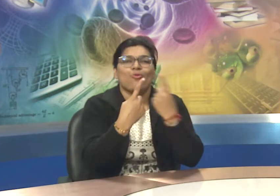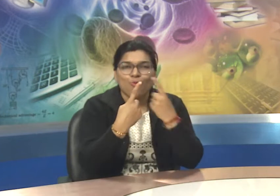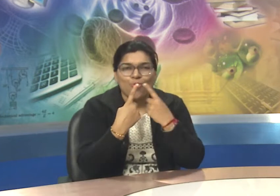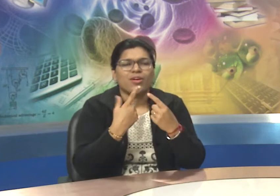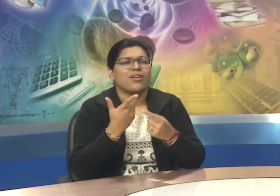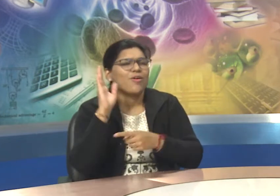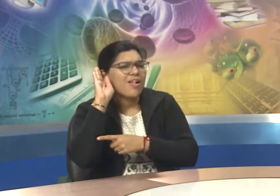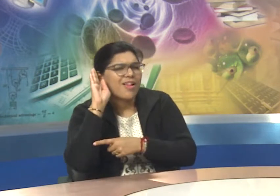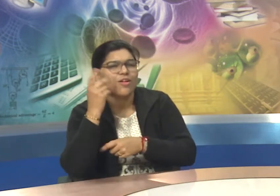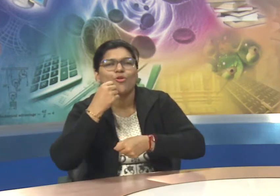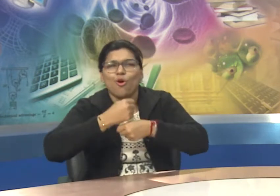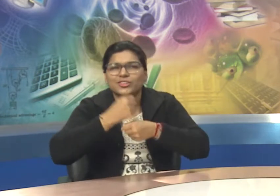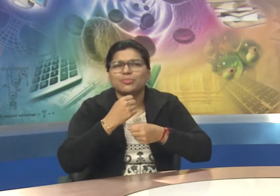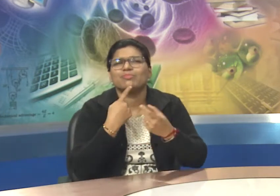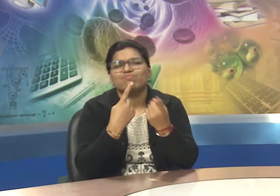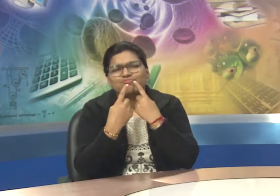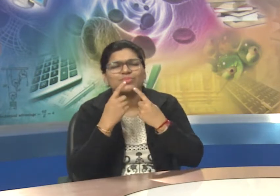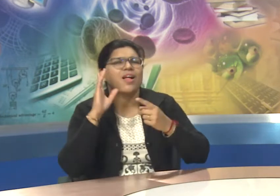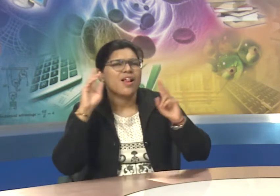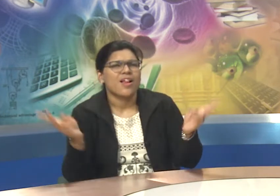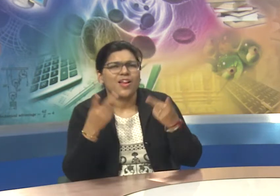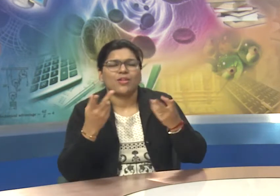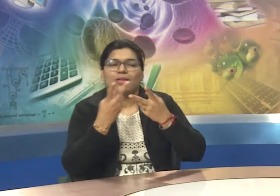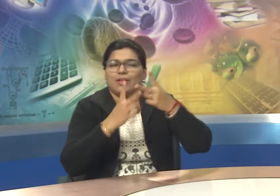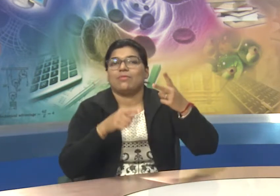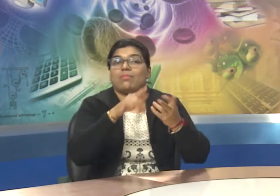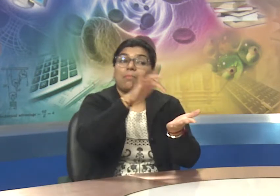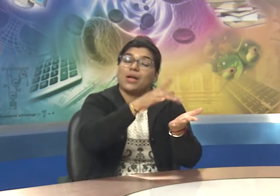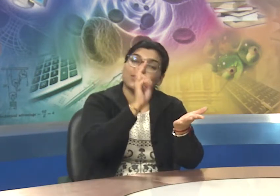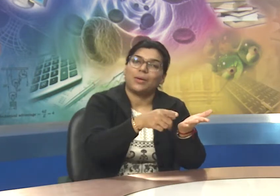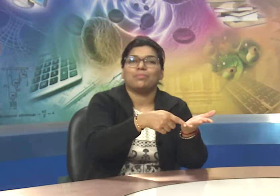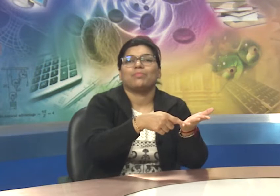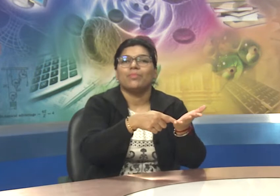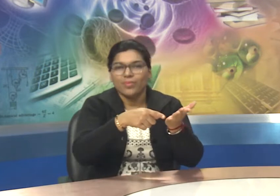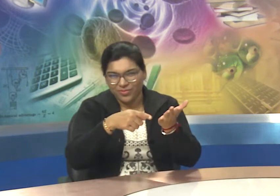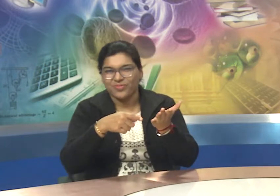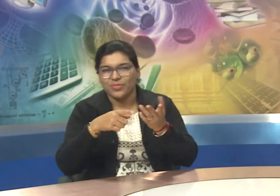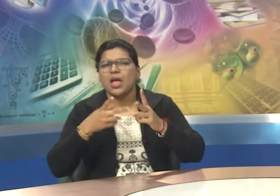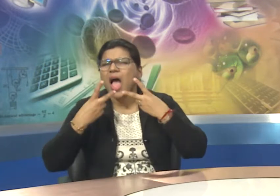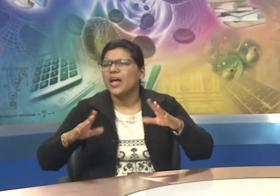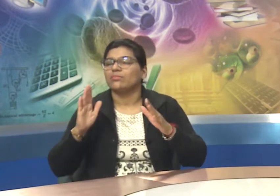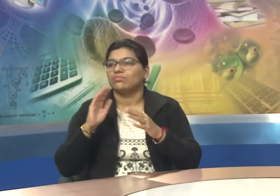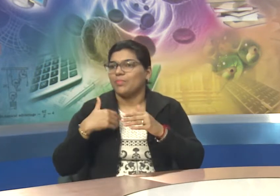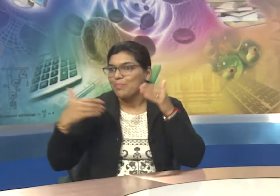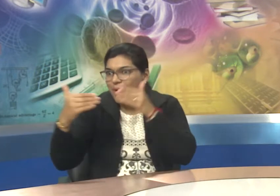a kind of clubhouse where much of the social life